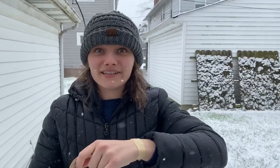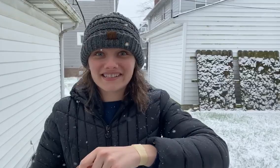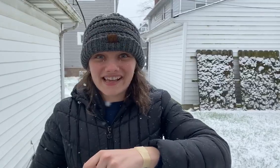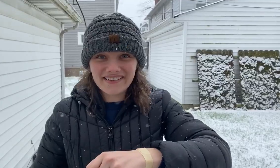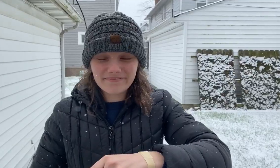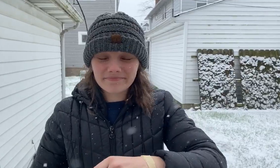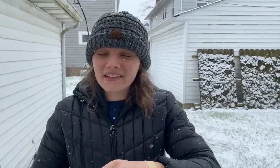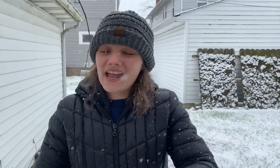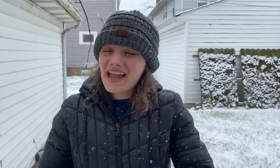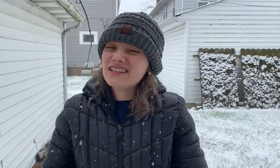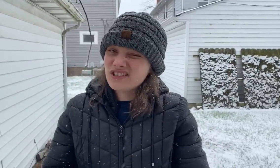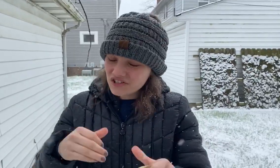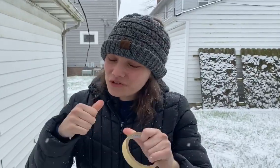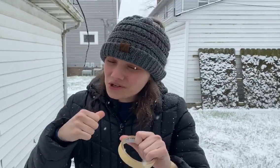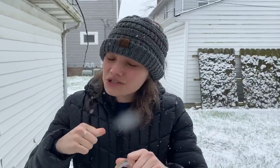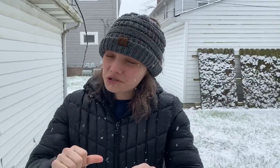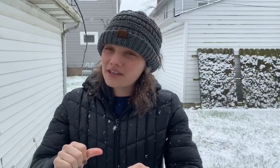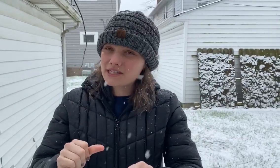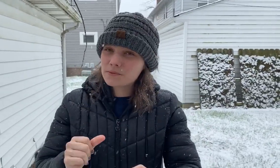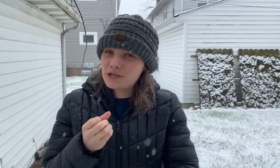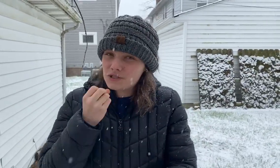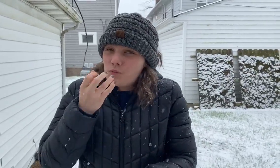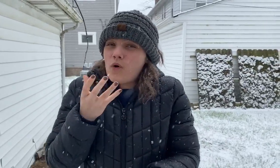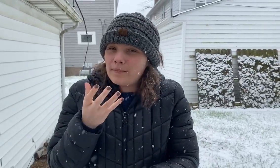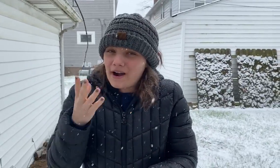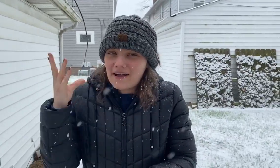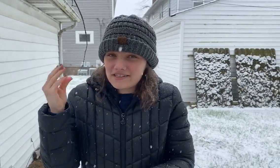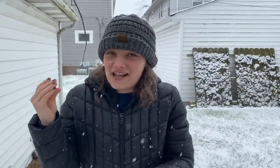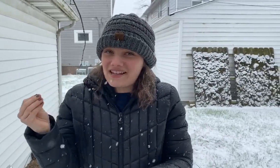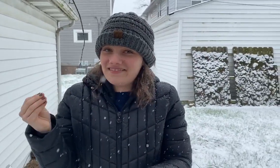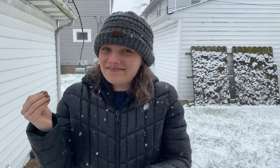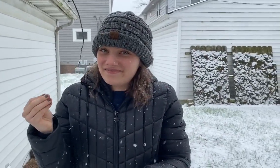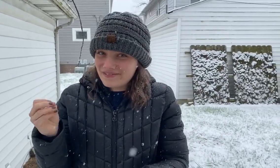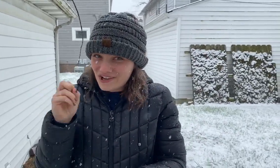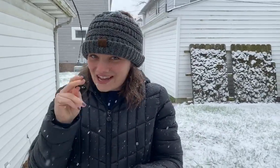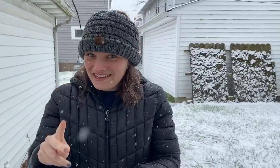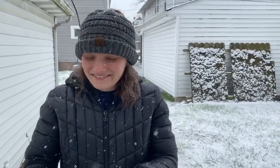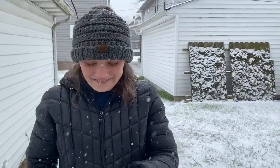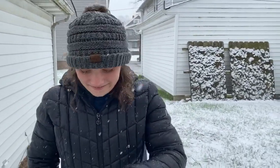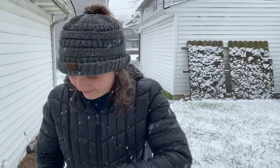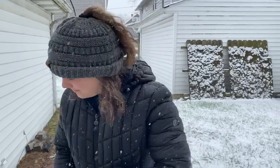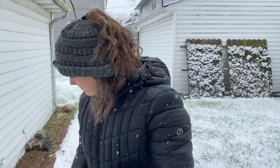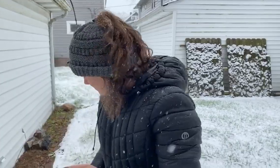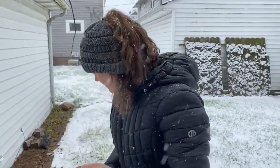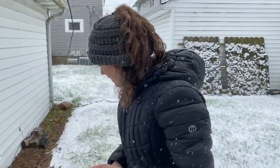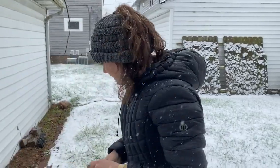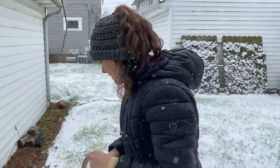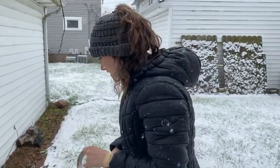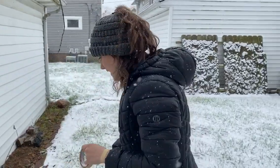bracelet. And you can try this when it's warmer outside, okay? Let's see.